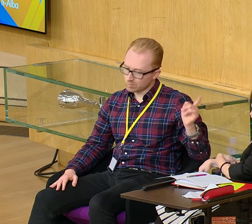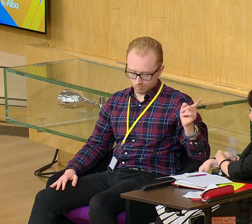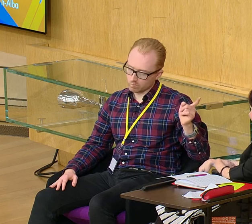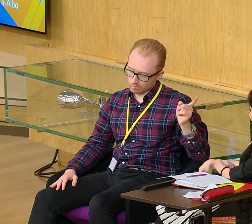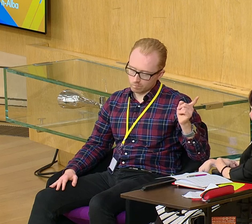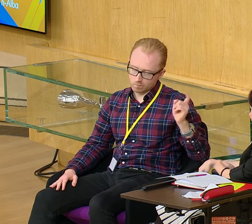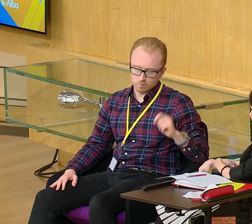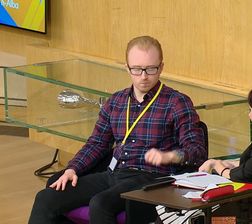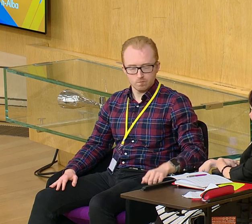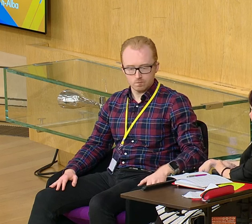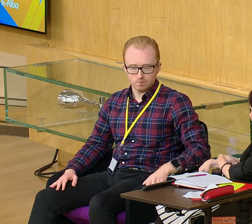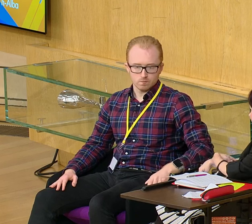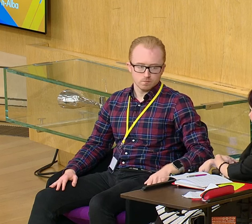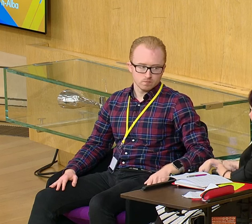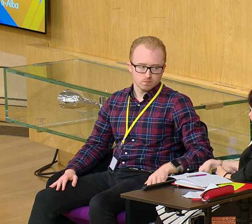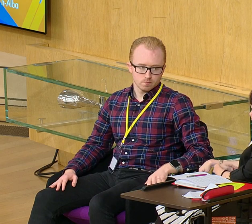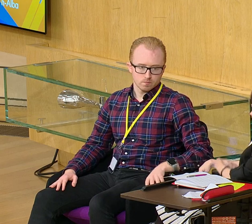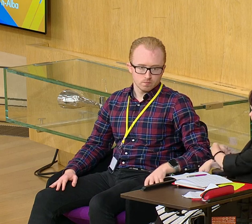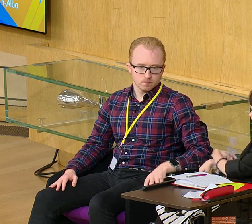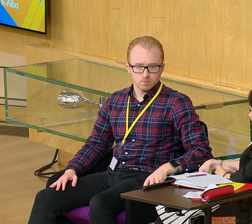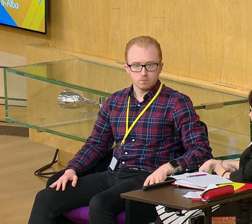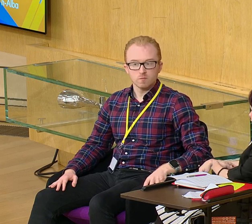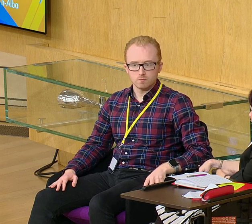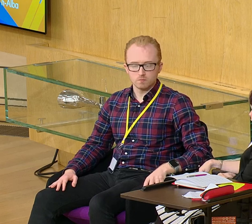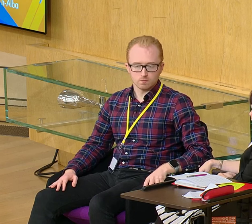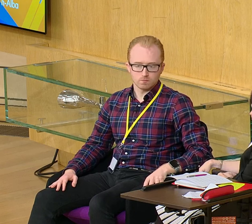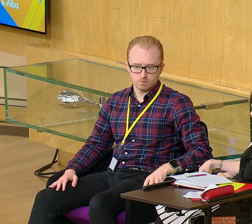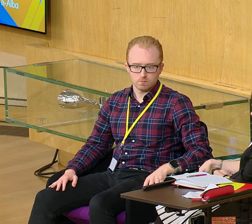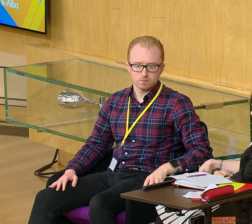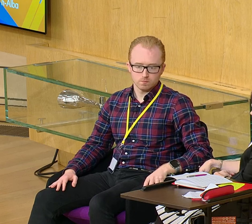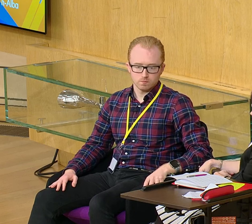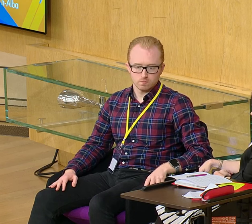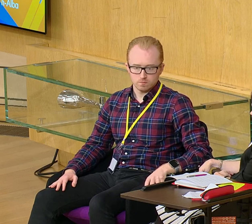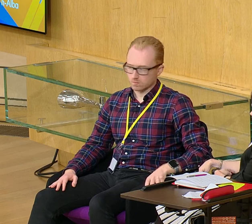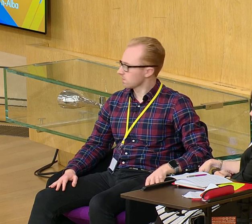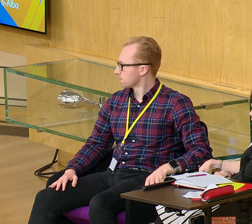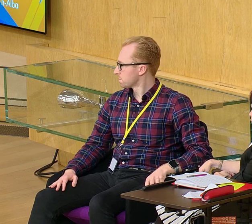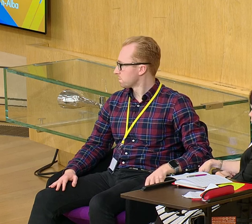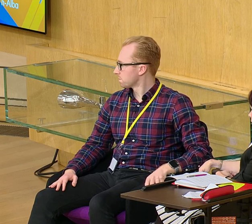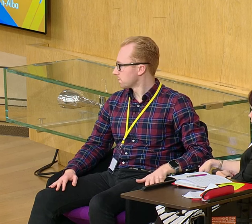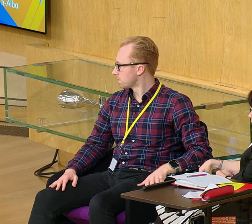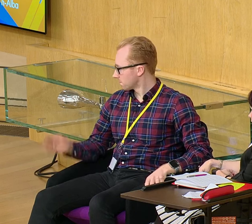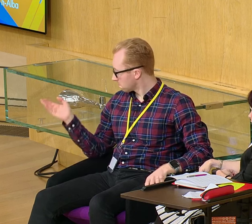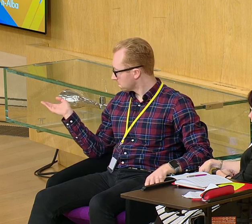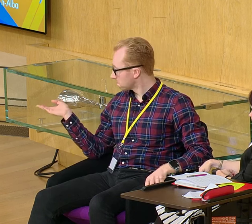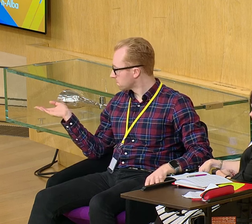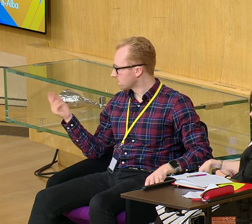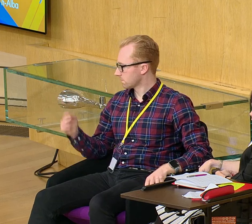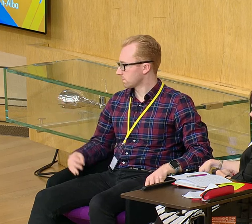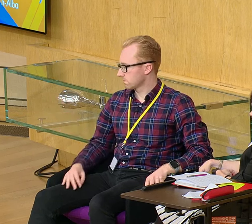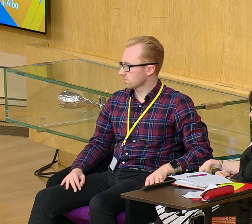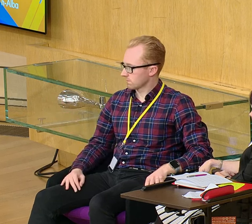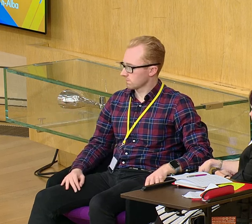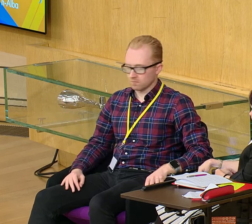that's quite a really good way of putting it. And I just wanted to say that just now when you've both brought that up, because I think being in the room really, really